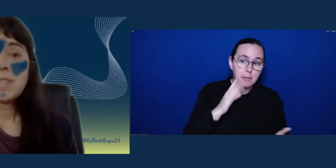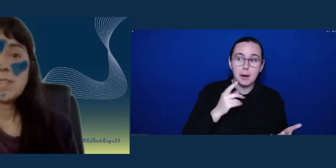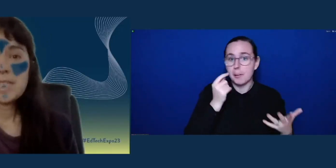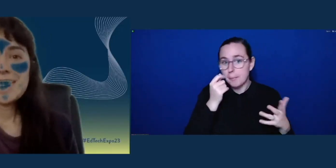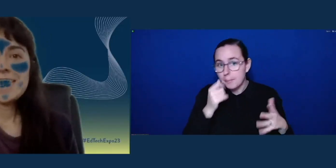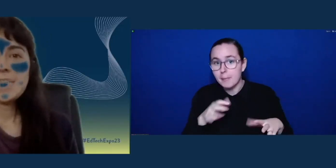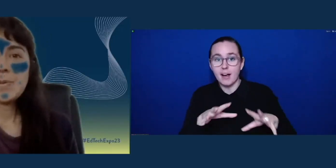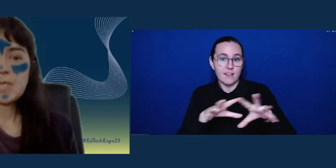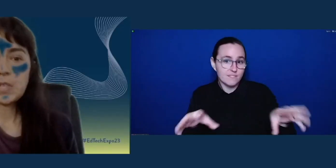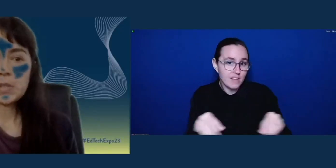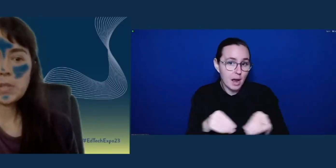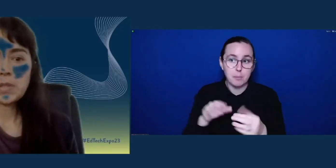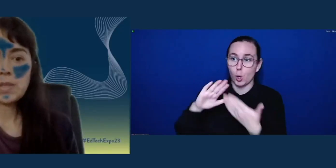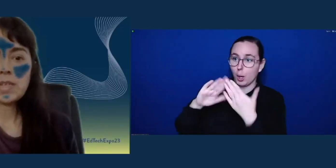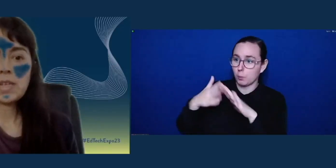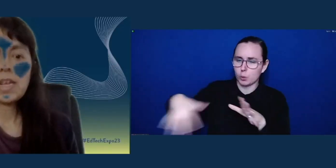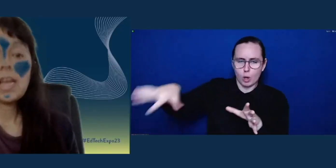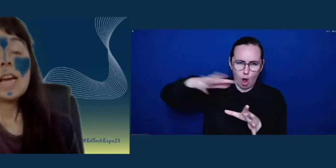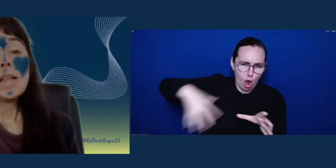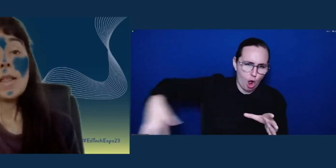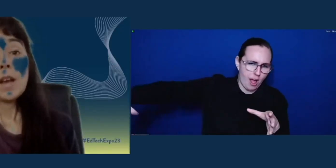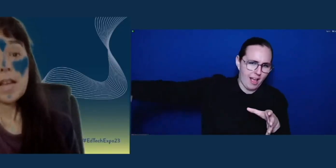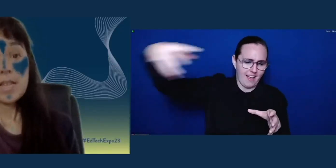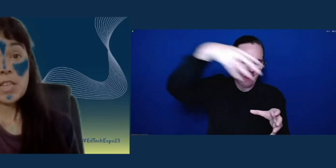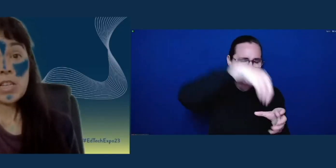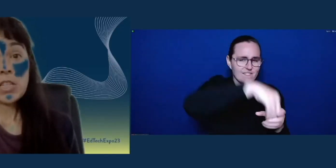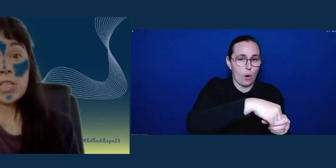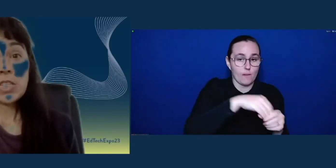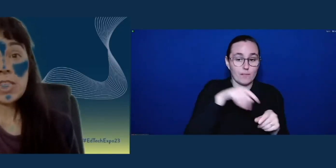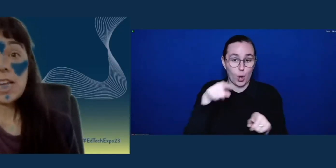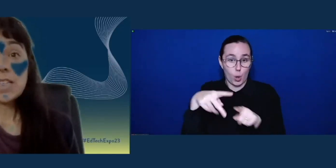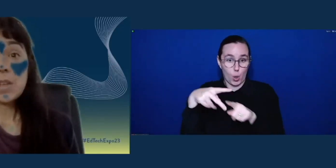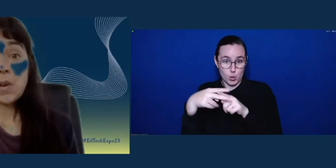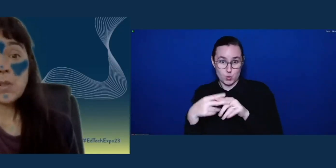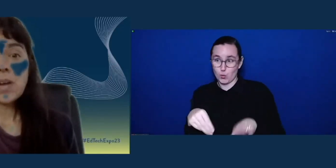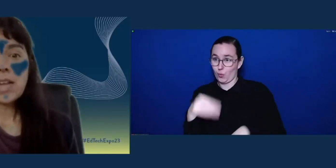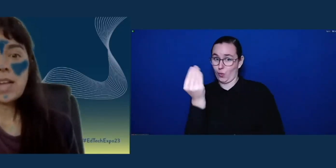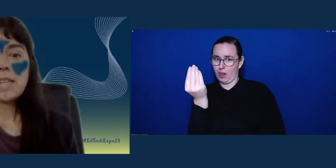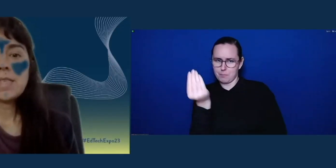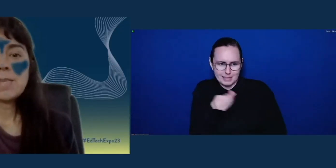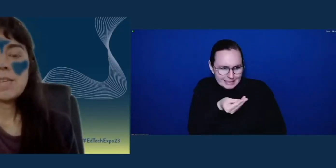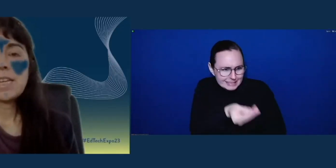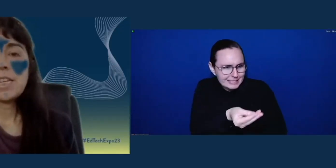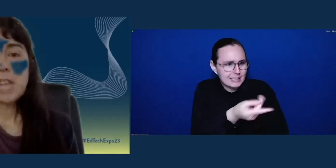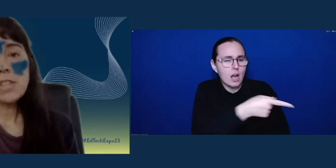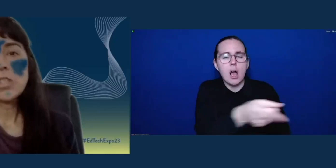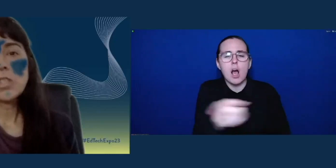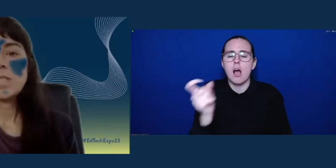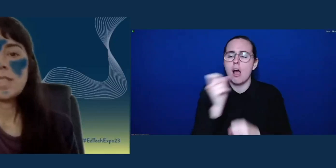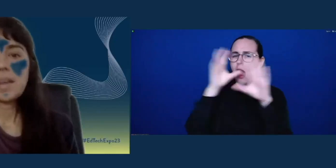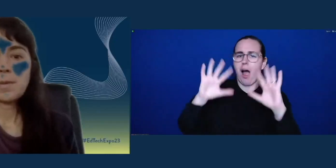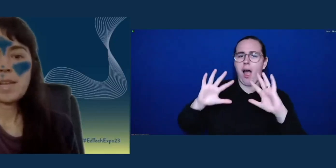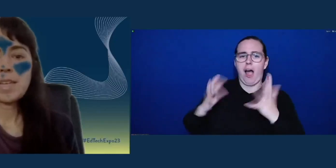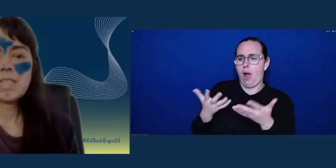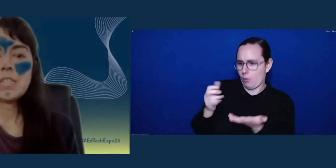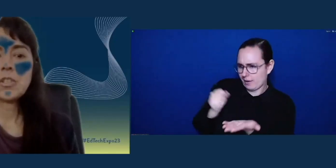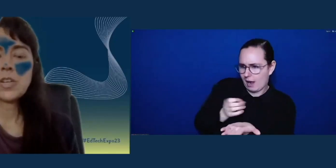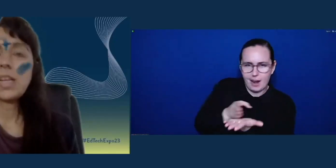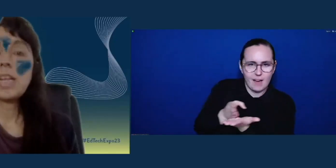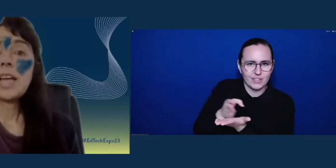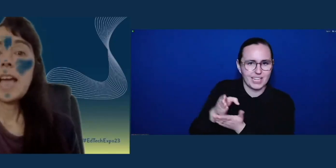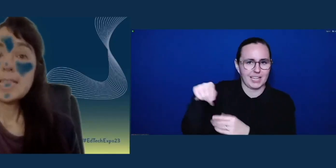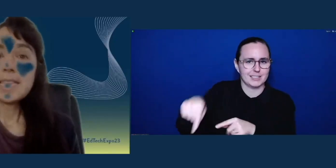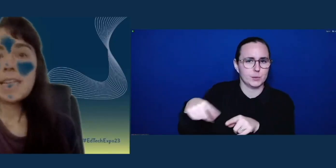their intended results. ACR GCD has also highlighted some of the key challenges that remain to